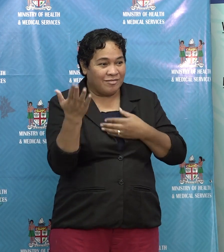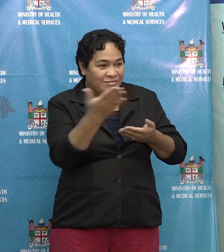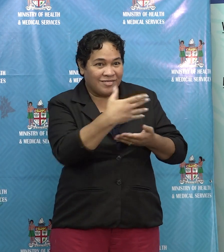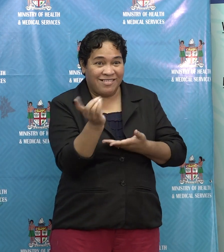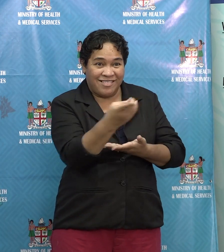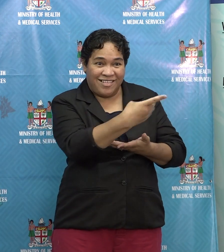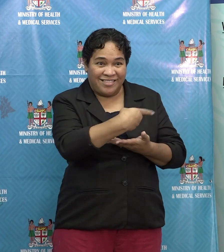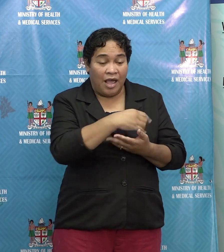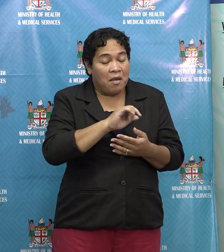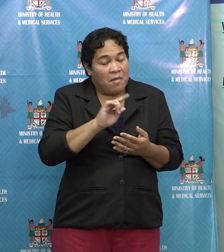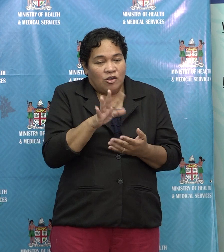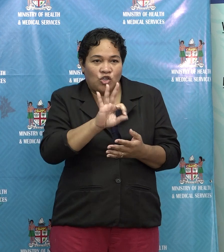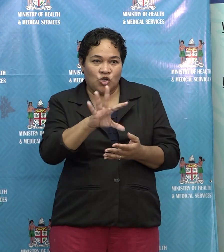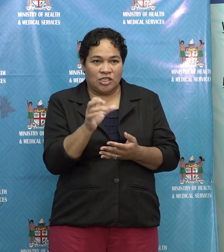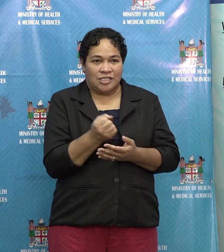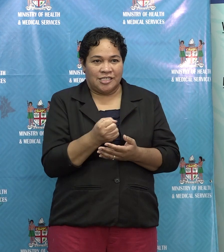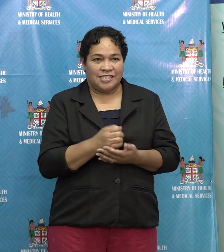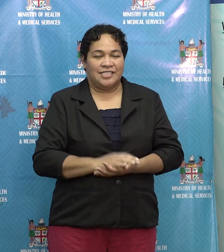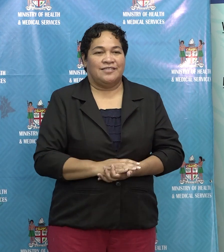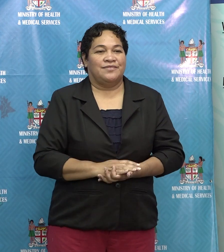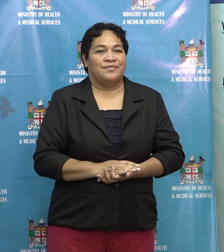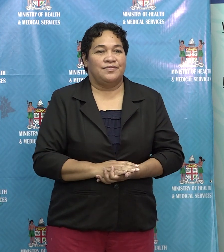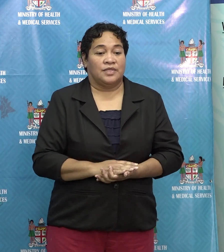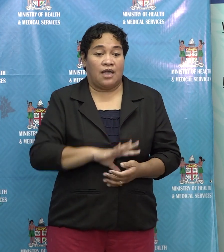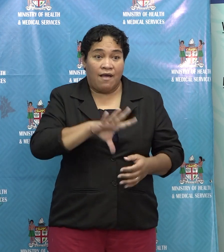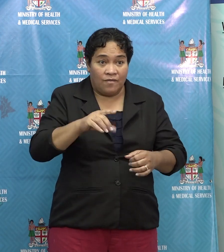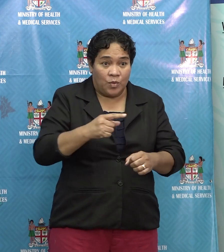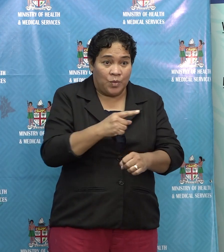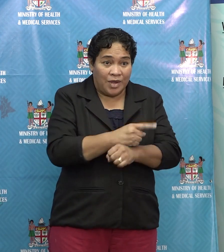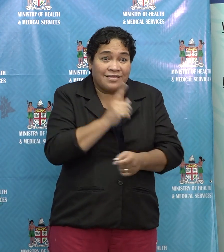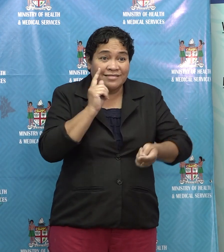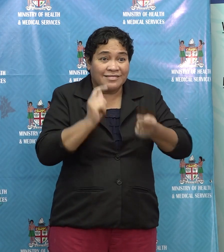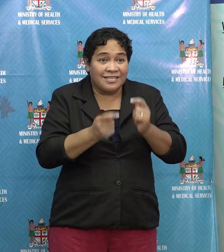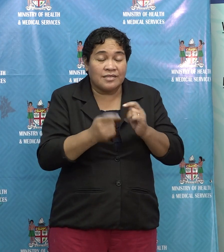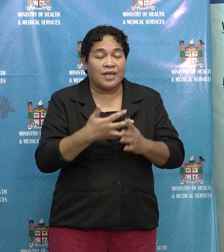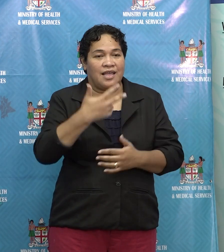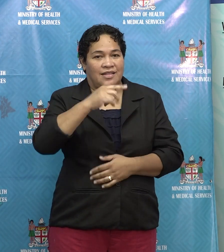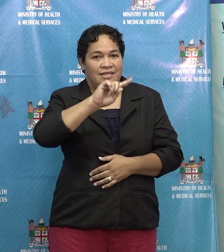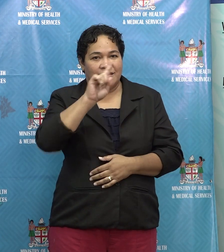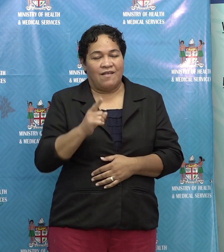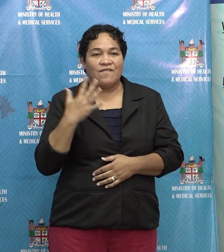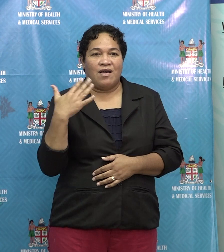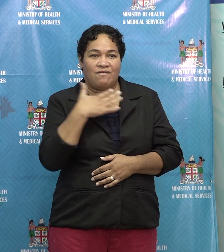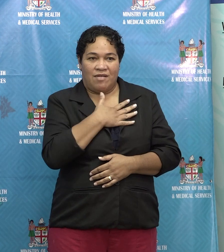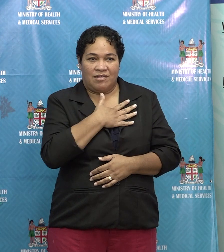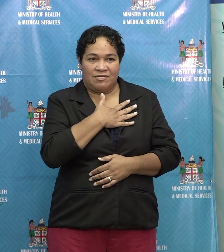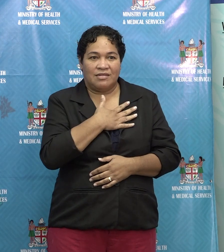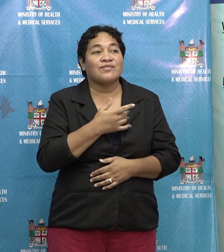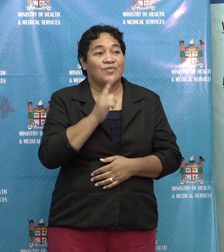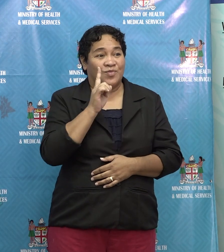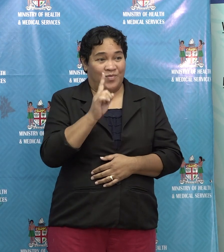tests yesterday is higher than actually reported. Our weekly average of testing now is at 8,529 tests per